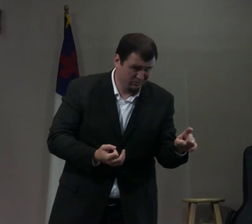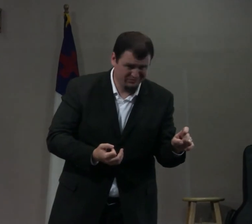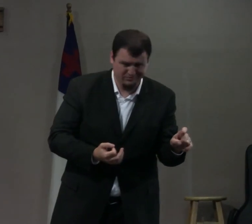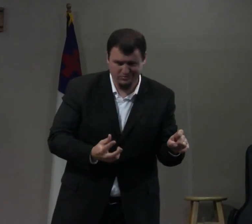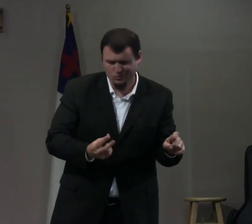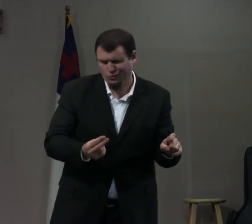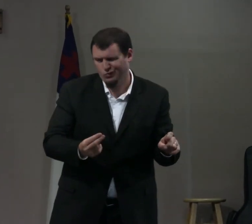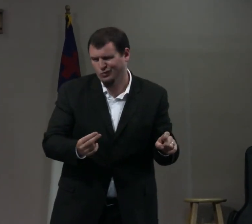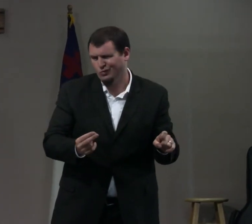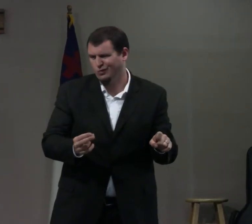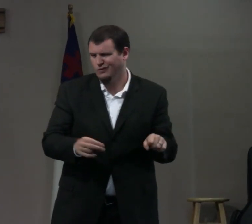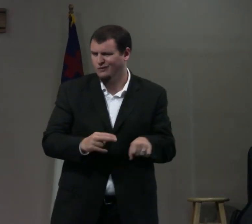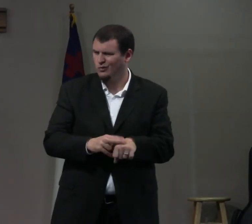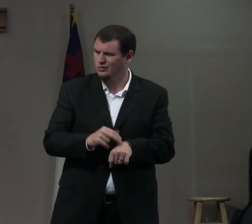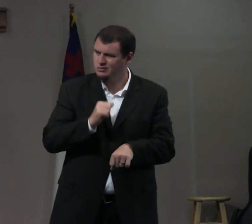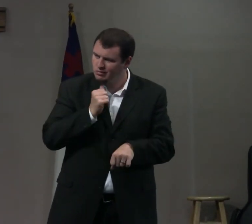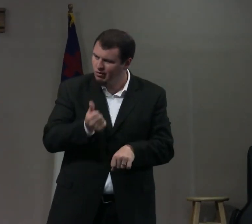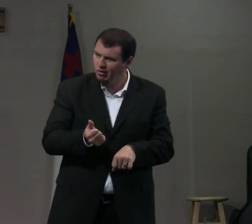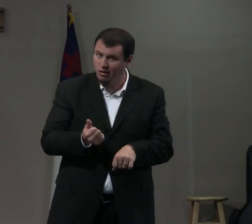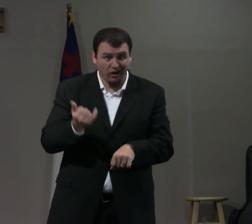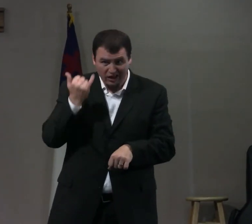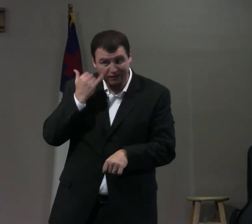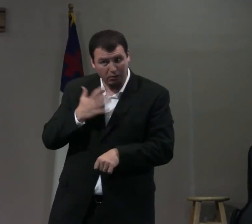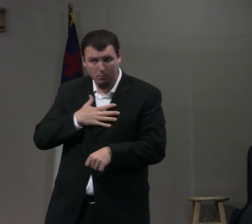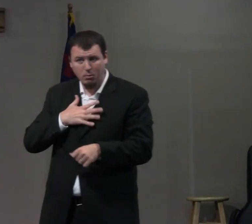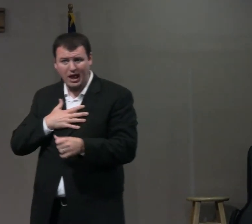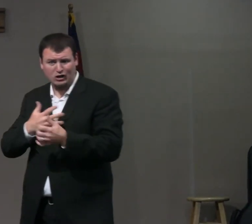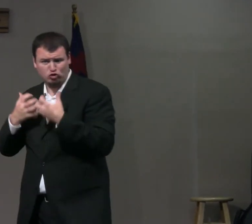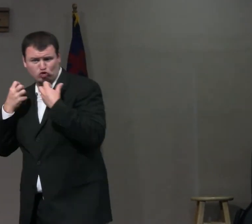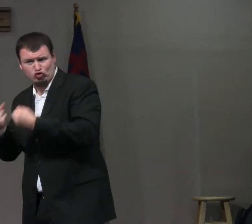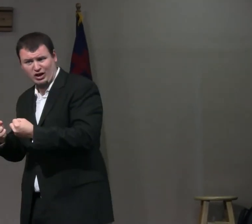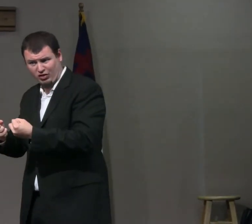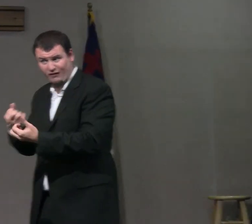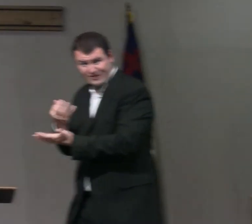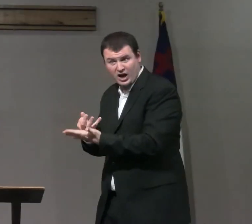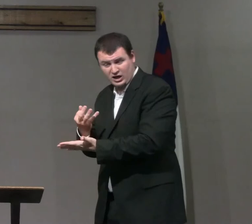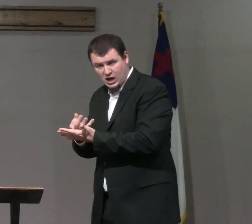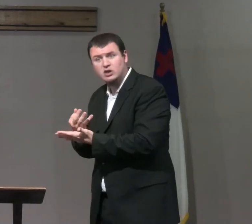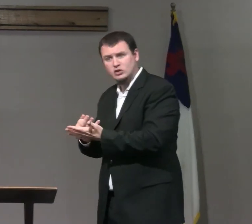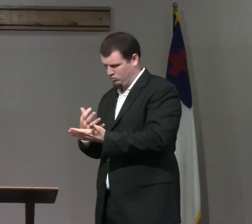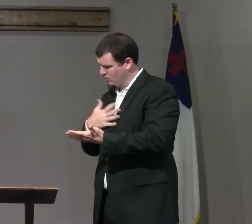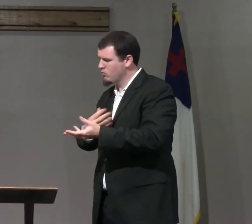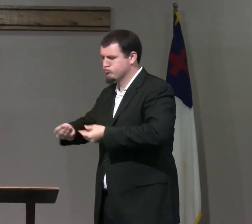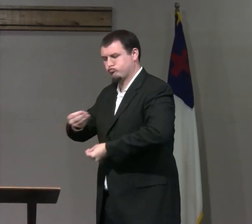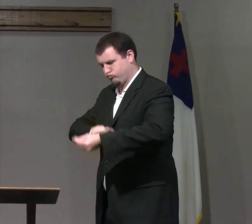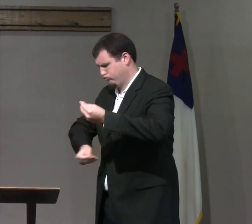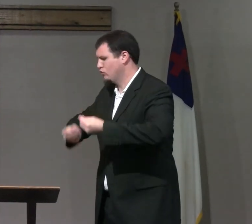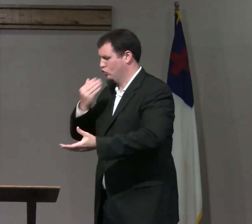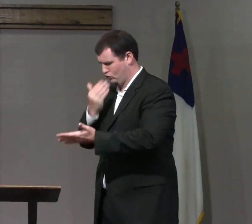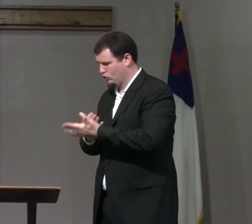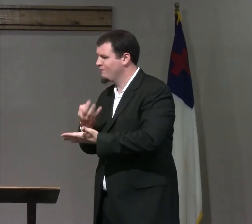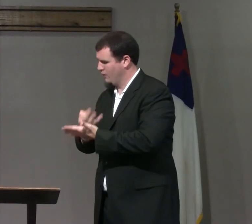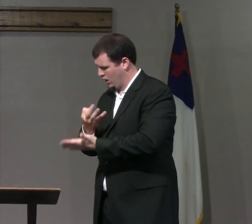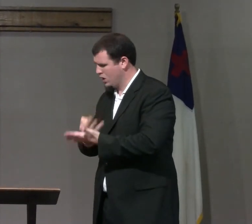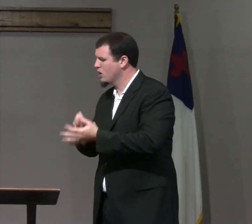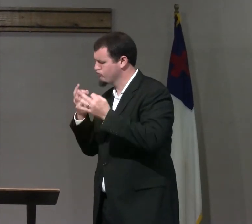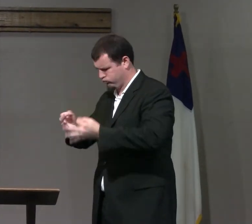finances. No, of course not. If my strength is in finances and I